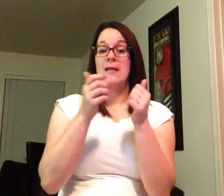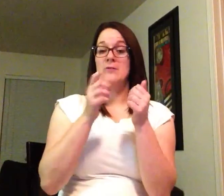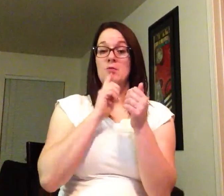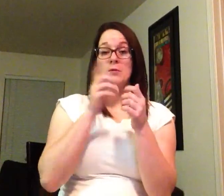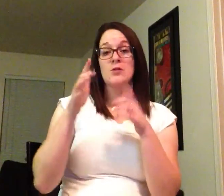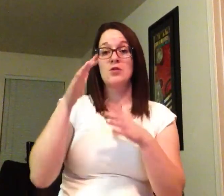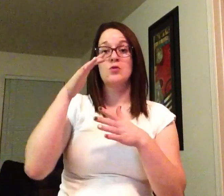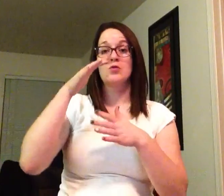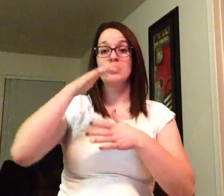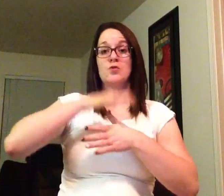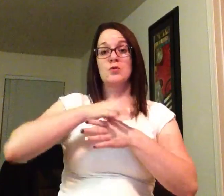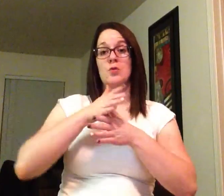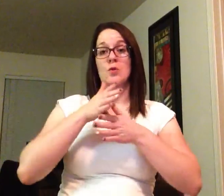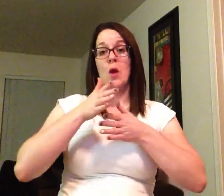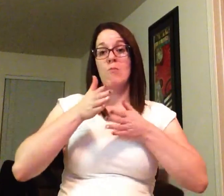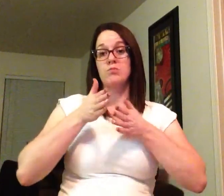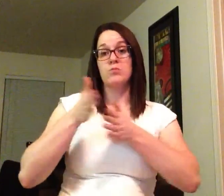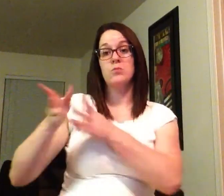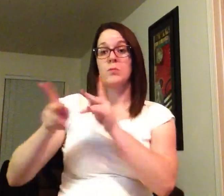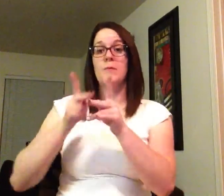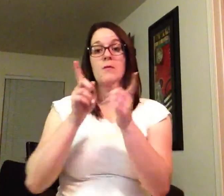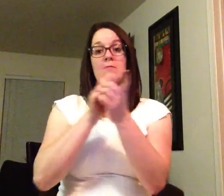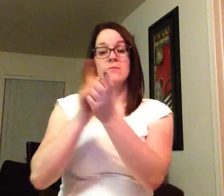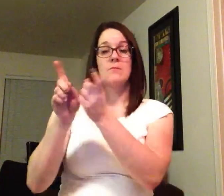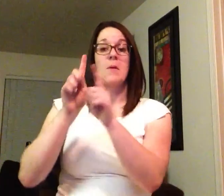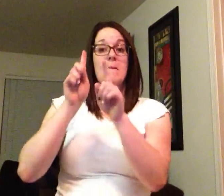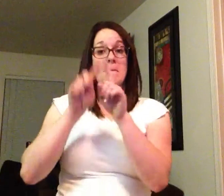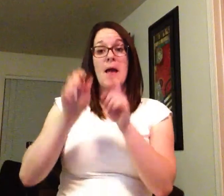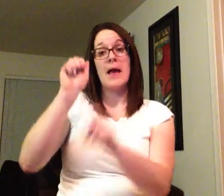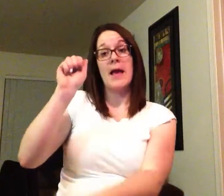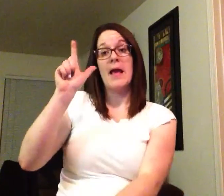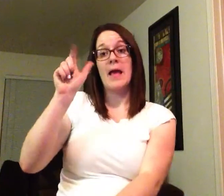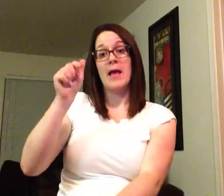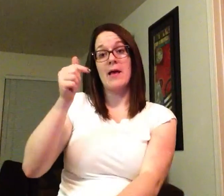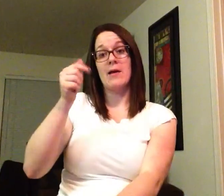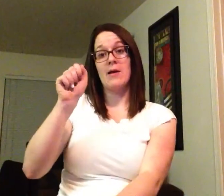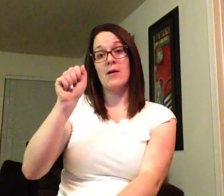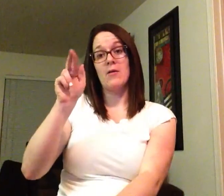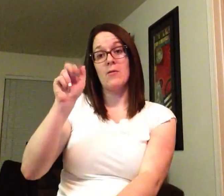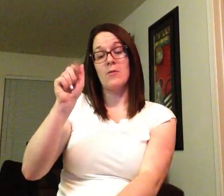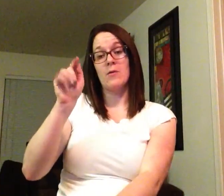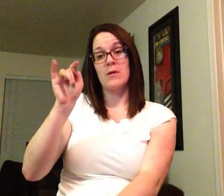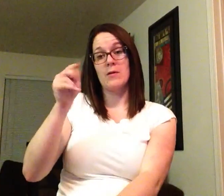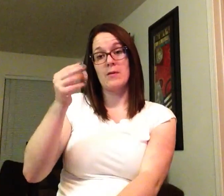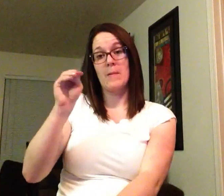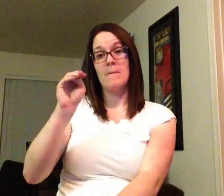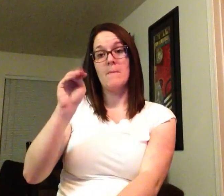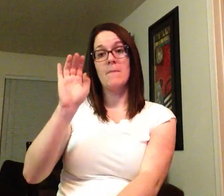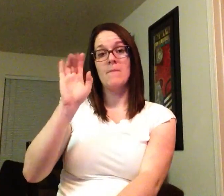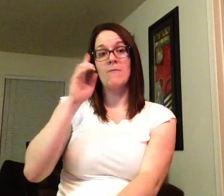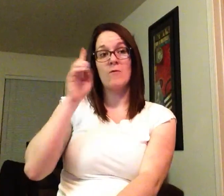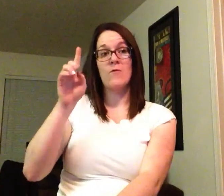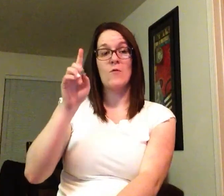for thousands of years in almost every culture. In fact, in Judaism, there were matchmakers a long time ago, and though they didn't